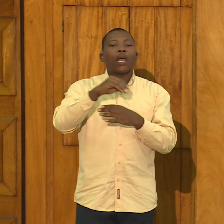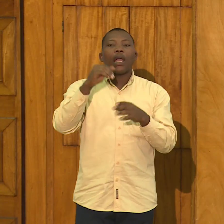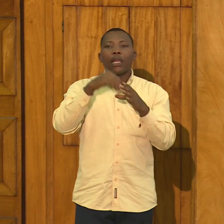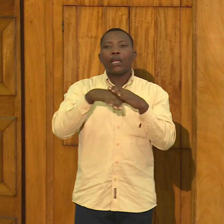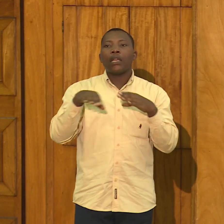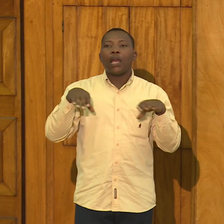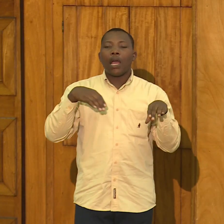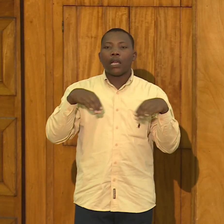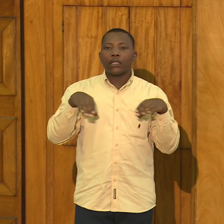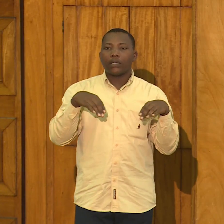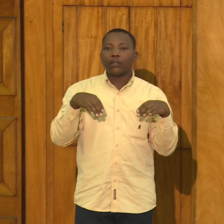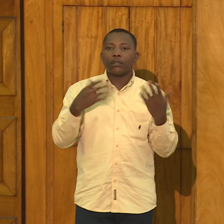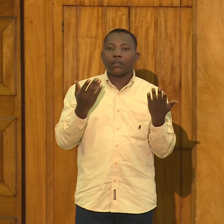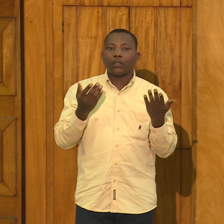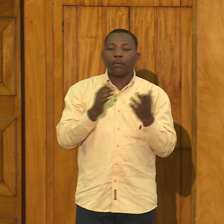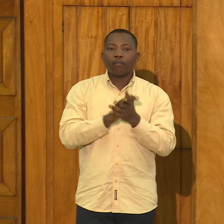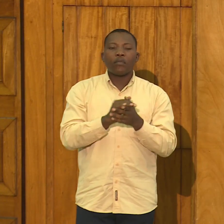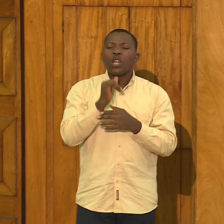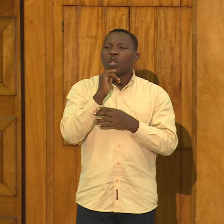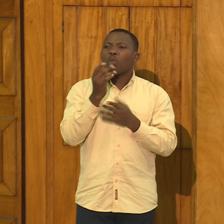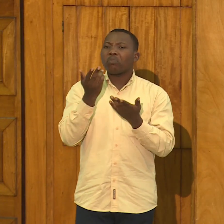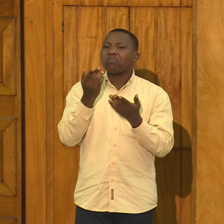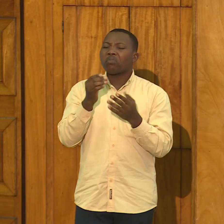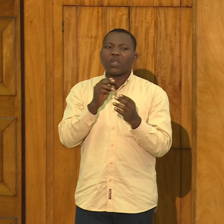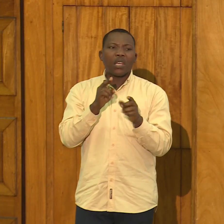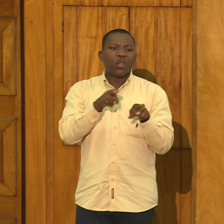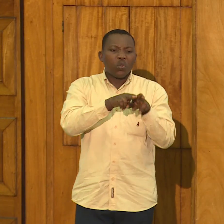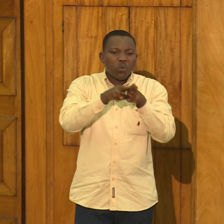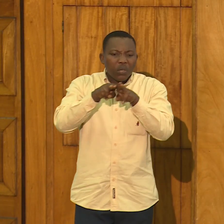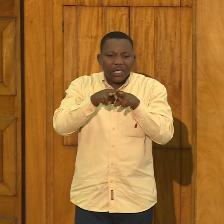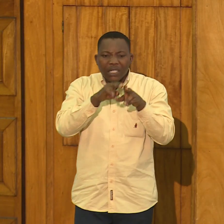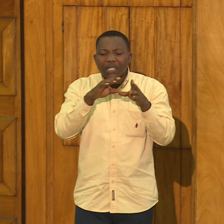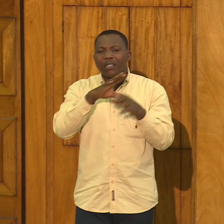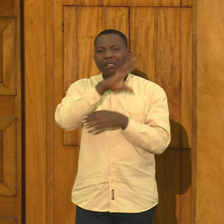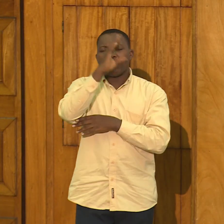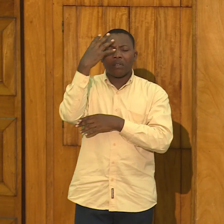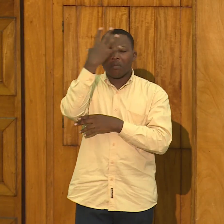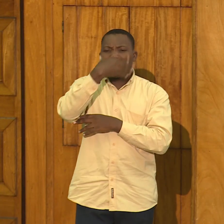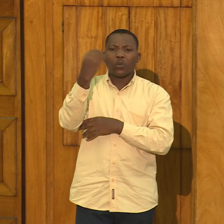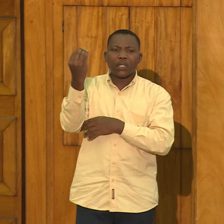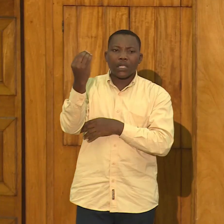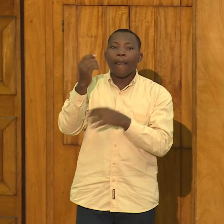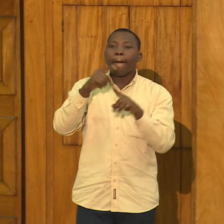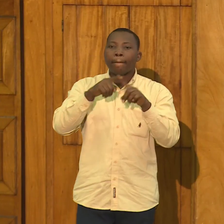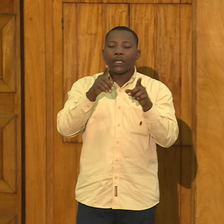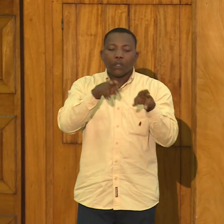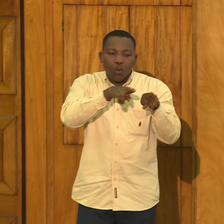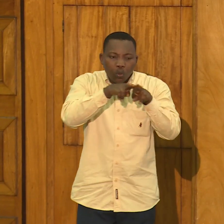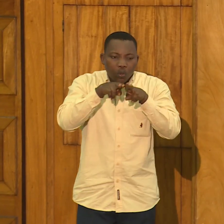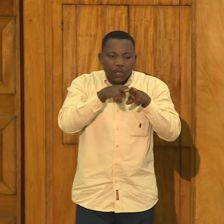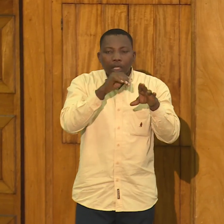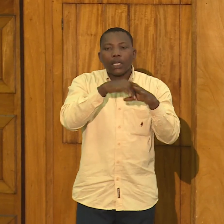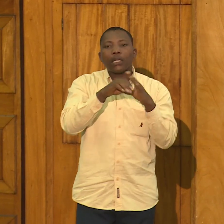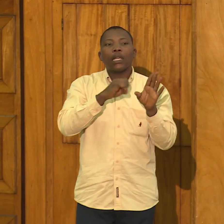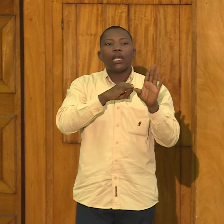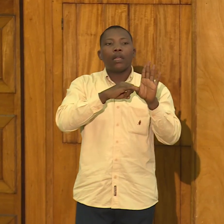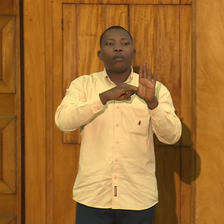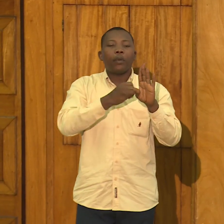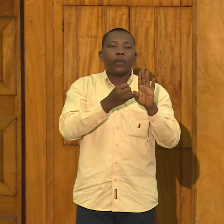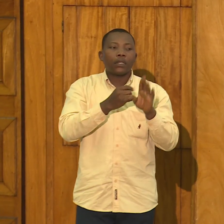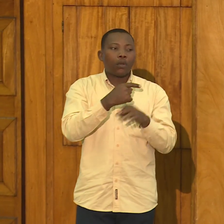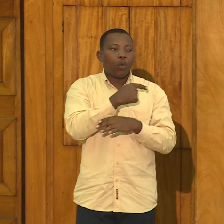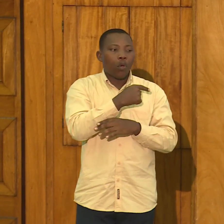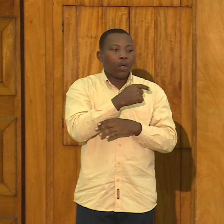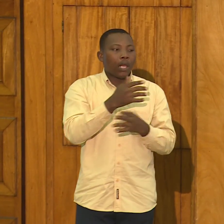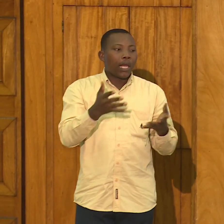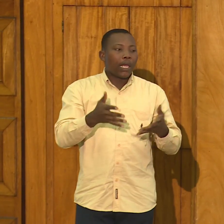I'm not talking about unity in meetings and unity in reports, but more of unity in implementation. I'm standing here not to